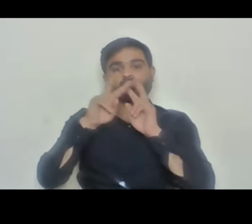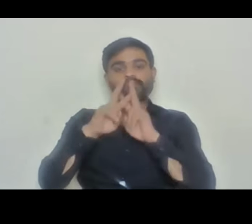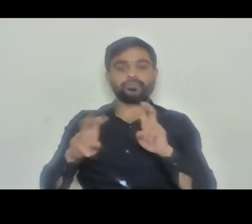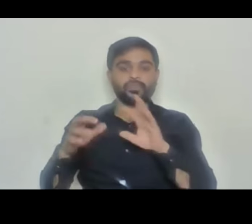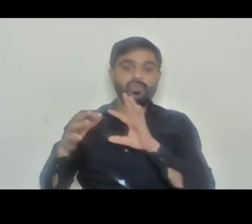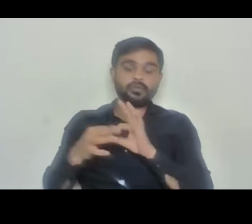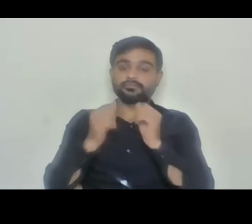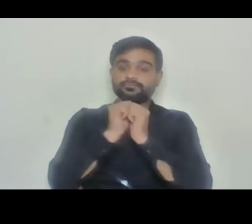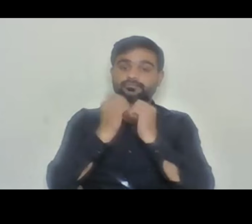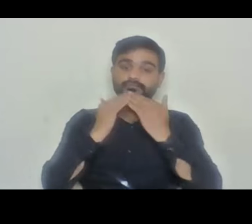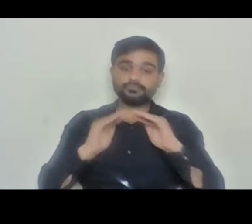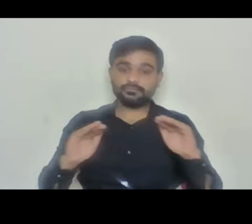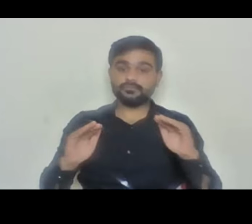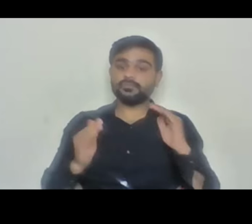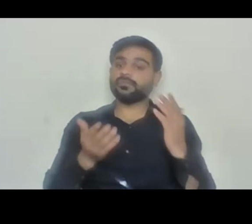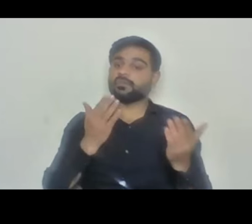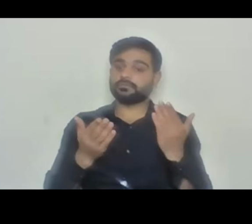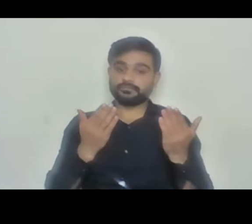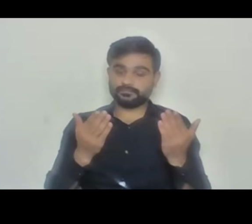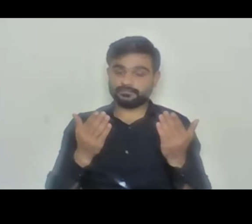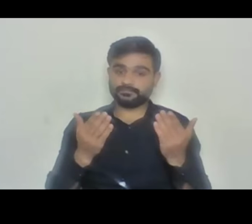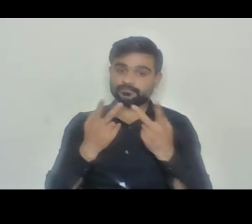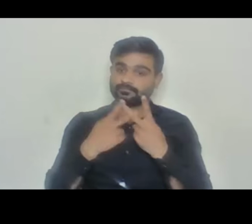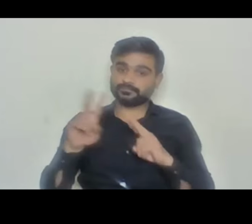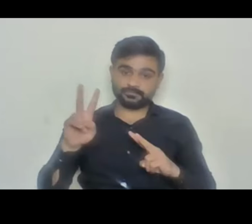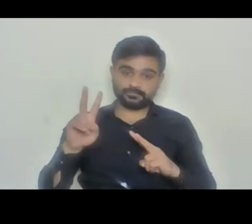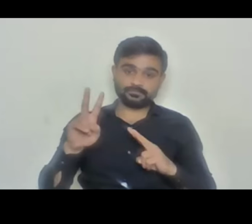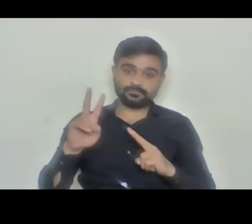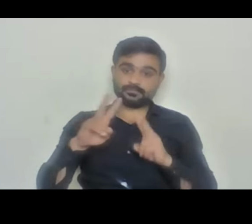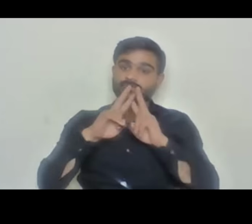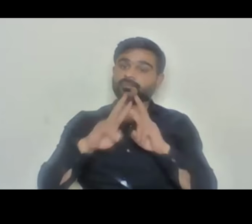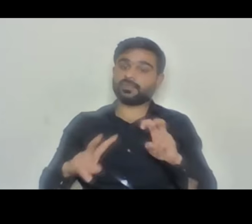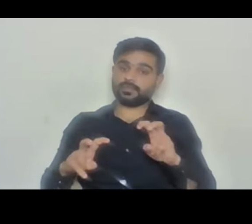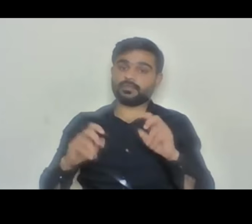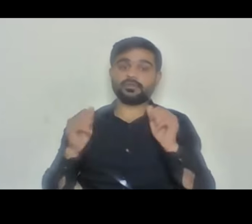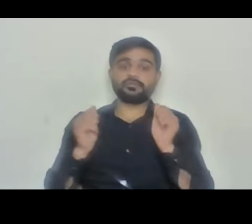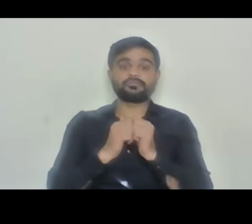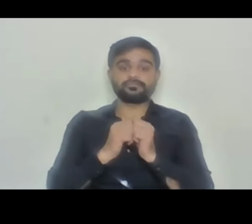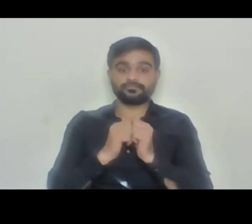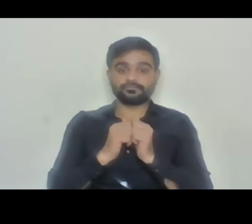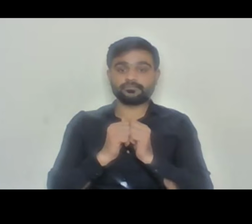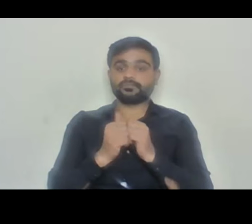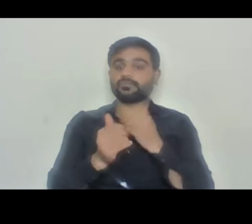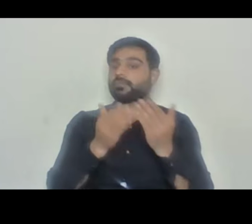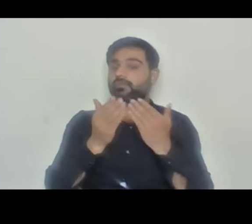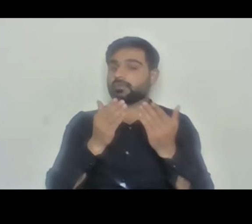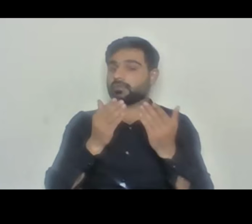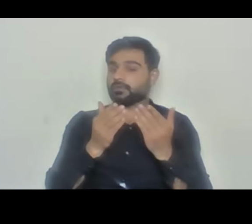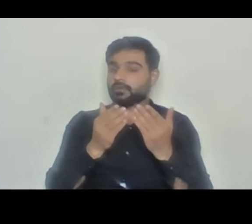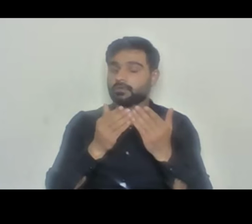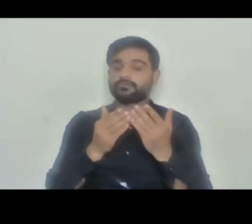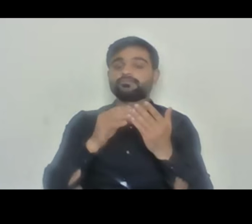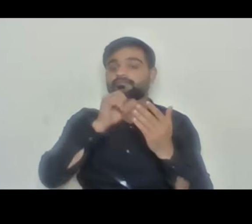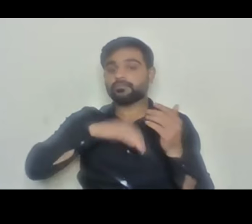researching with children would be different from researching with maybe adult